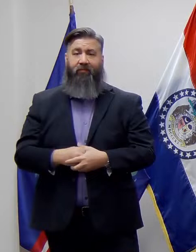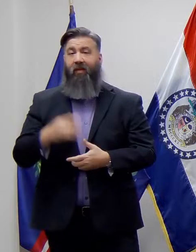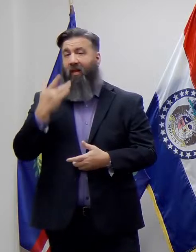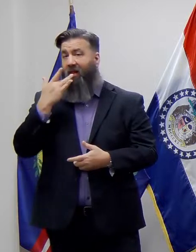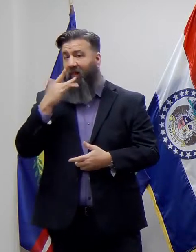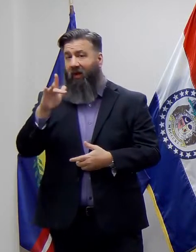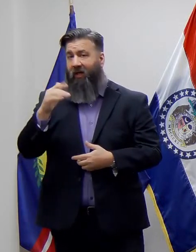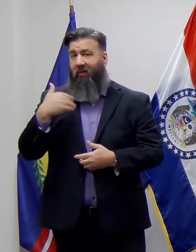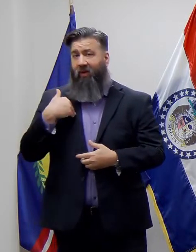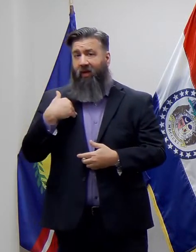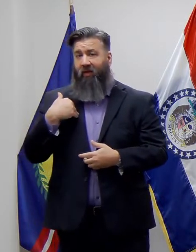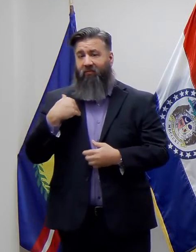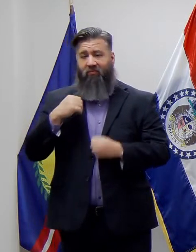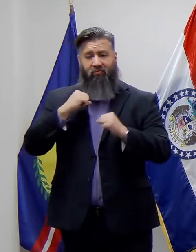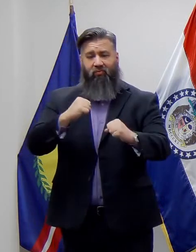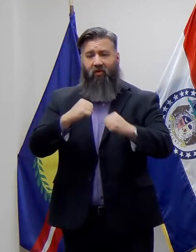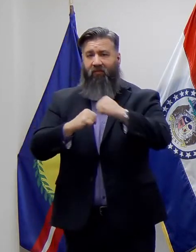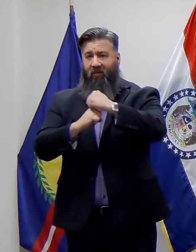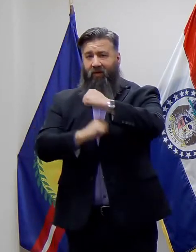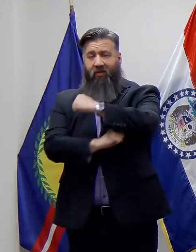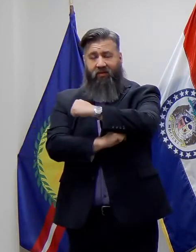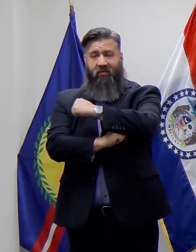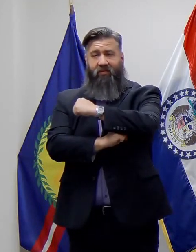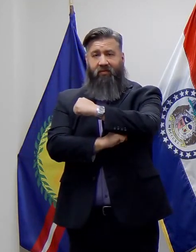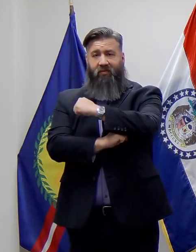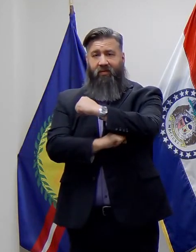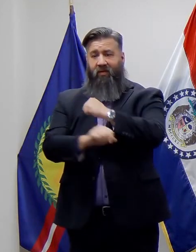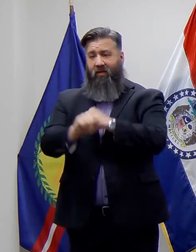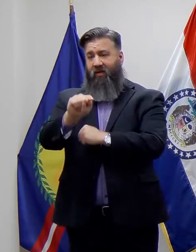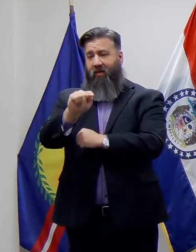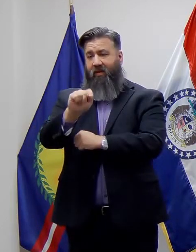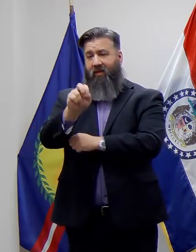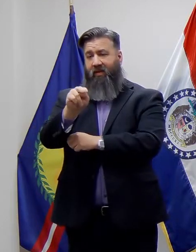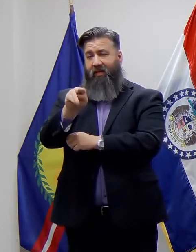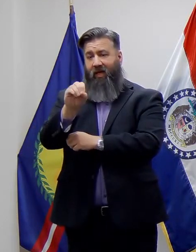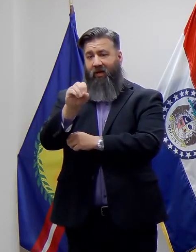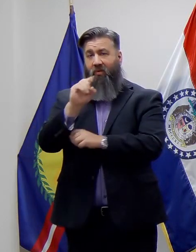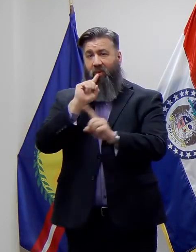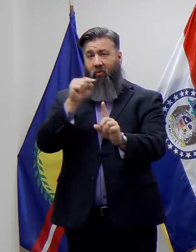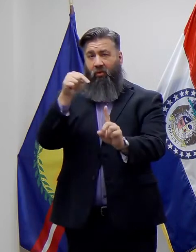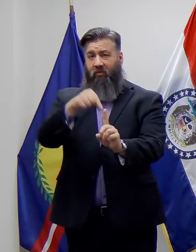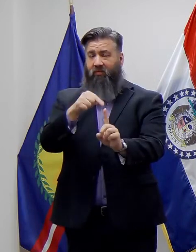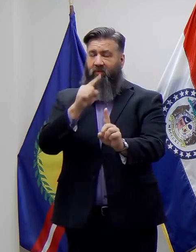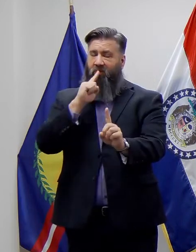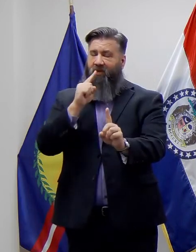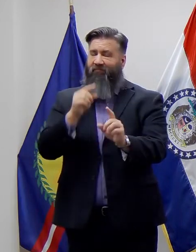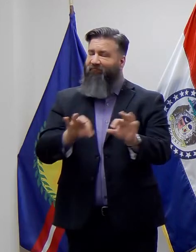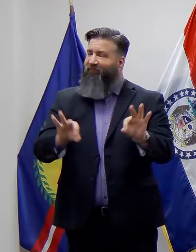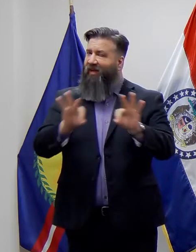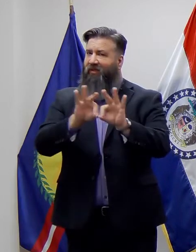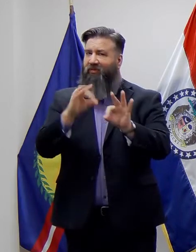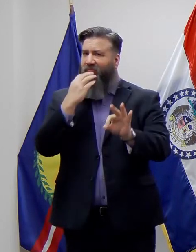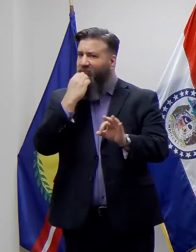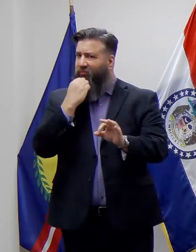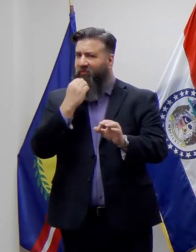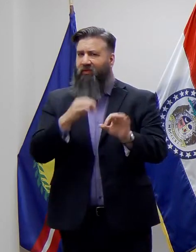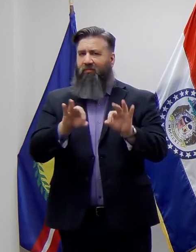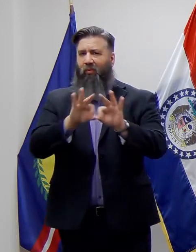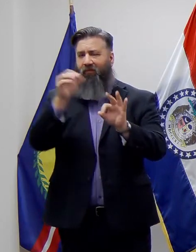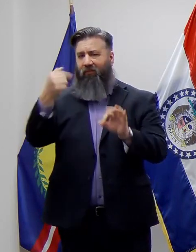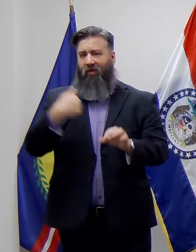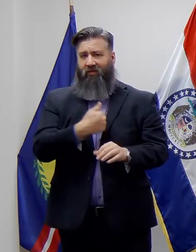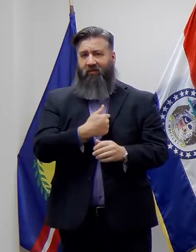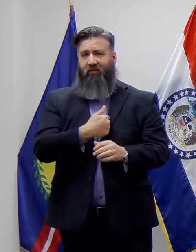Fortunately, we have a solid foundation to build on. The Teneo Report has been an invaluable guide for our police department. Our Justice